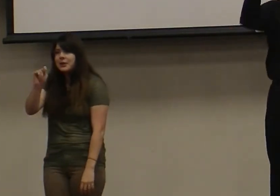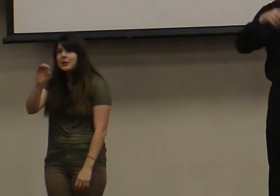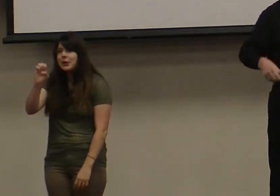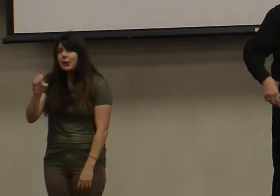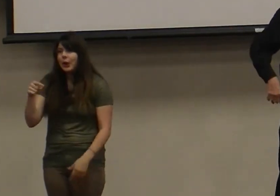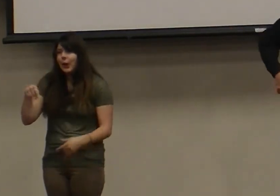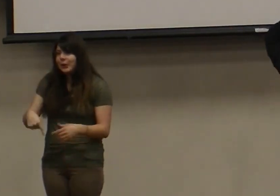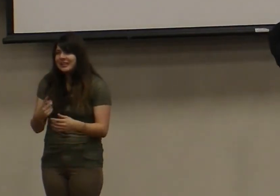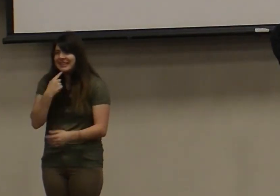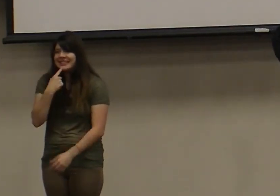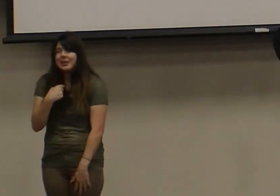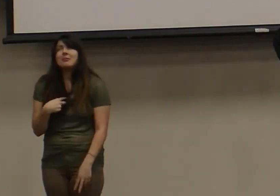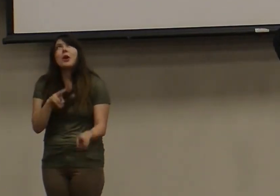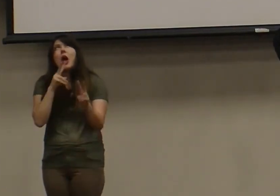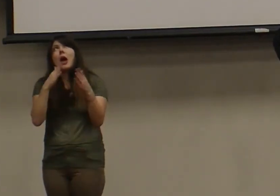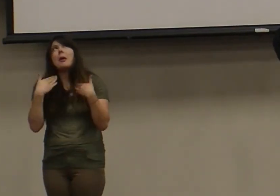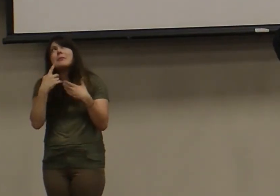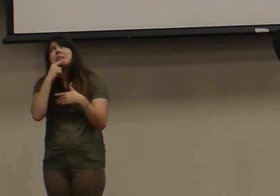I'm glad it was you, not me."